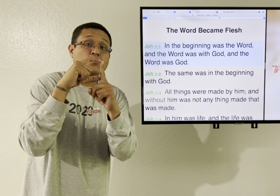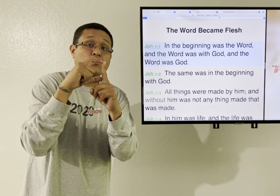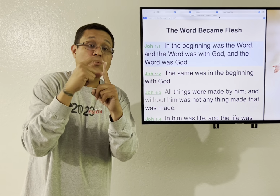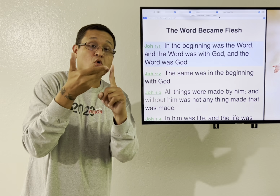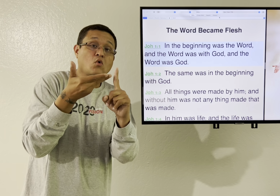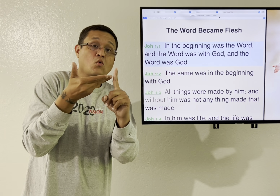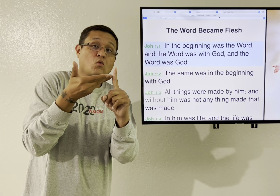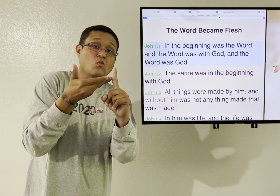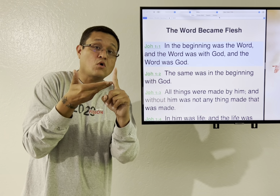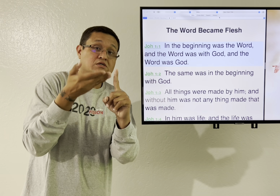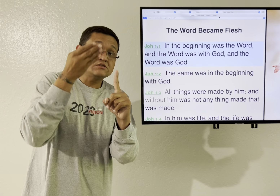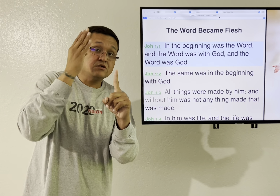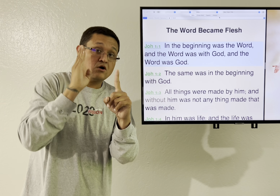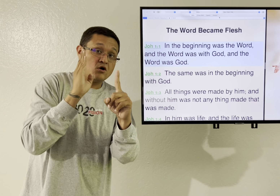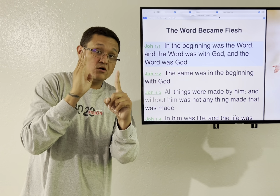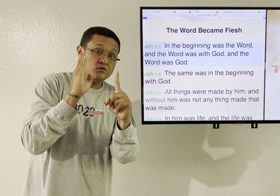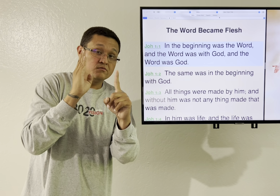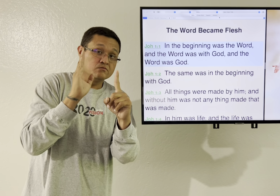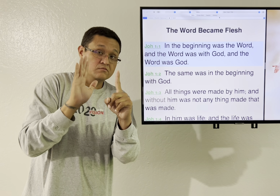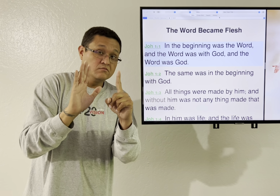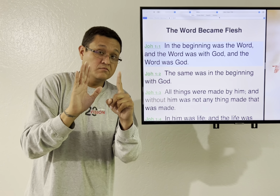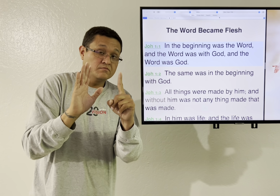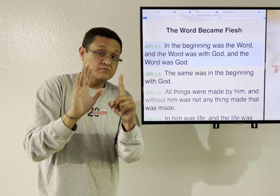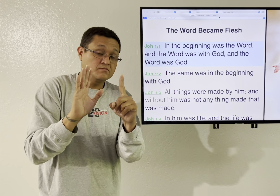Can you continue on? It says, and the Word was God.